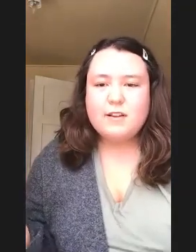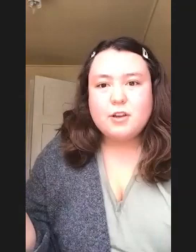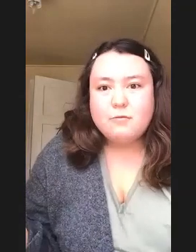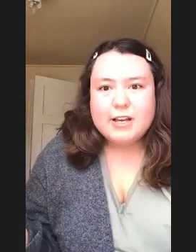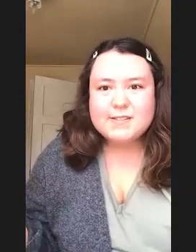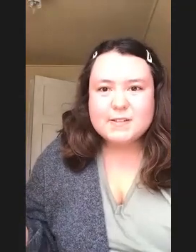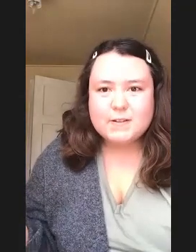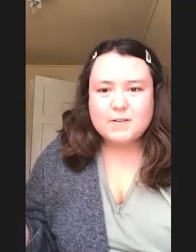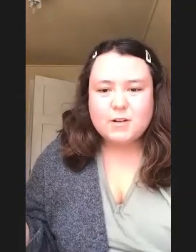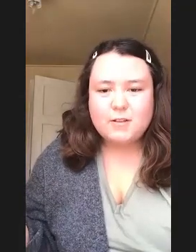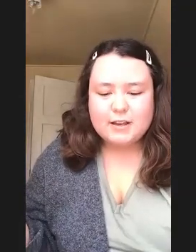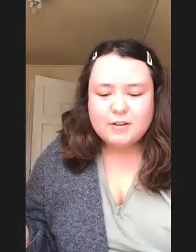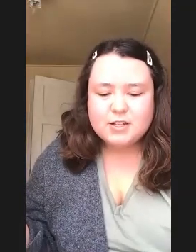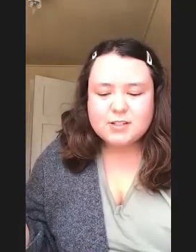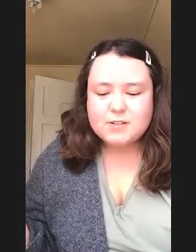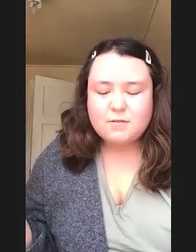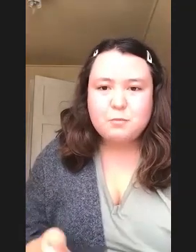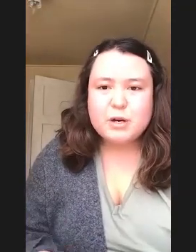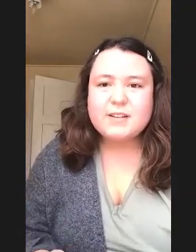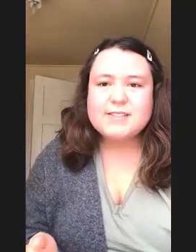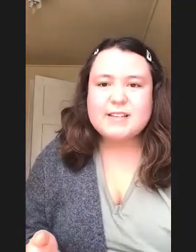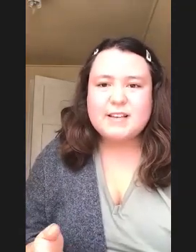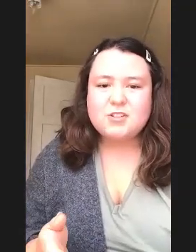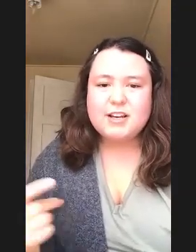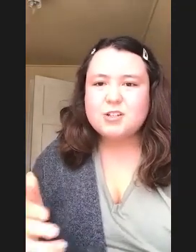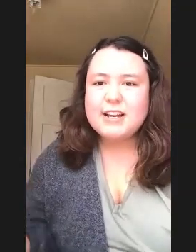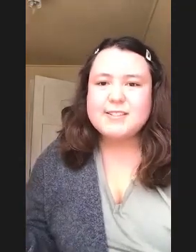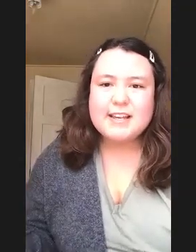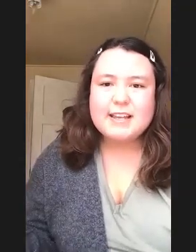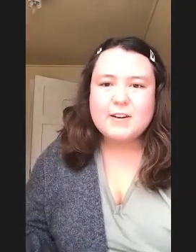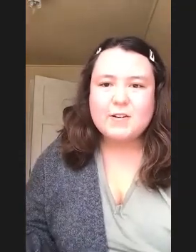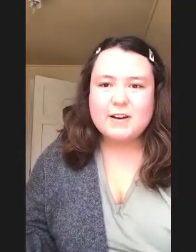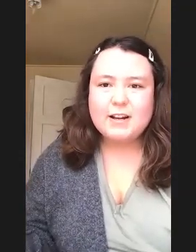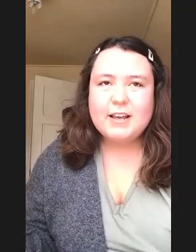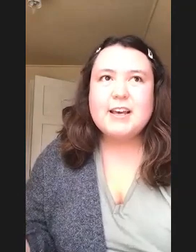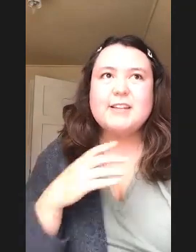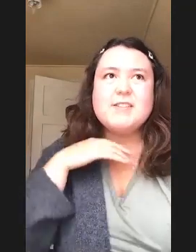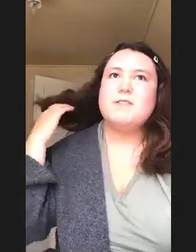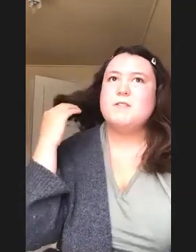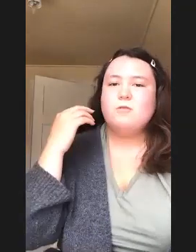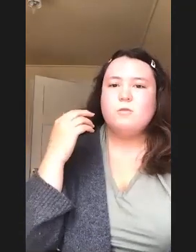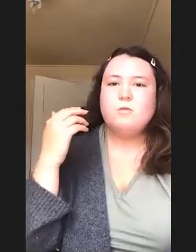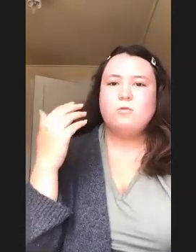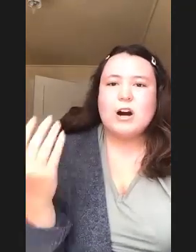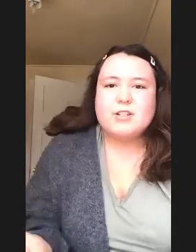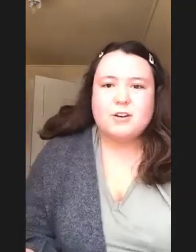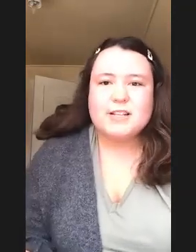the good ways to learn a language is to read books and try to translate it, and to watch or listen